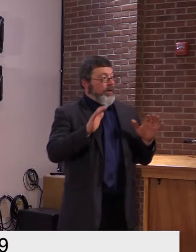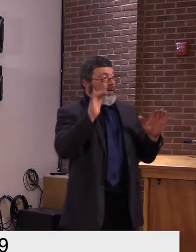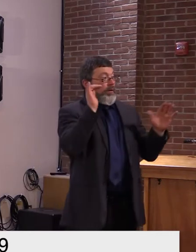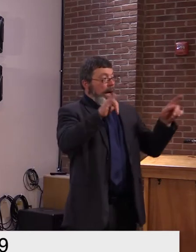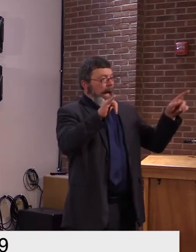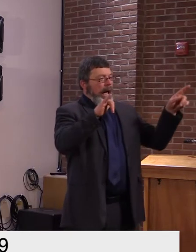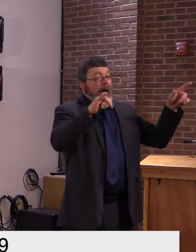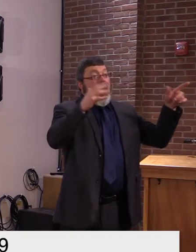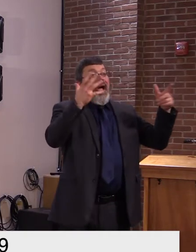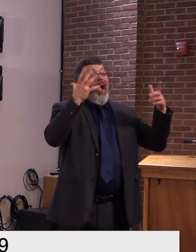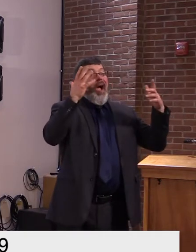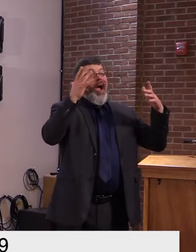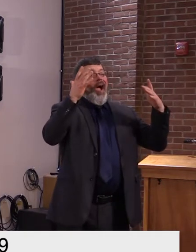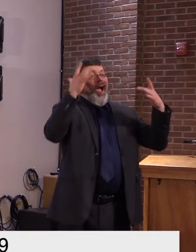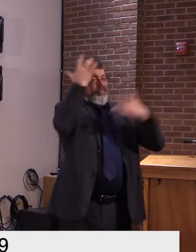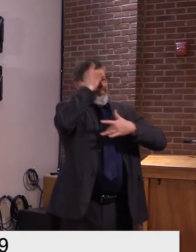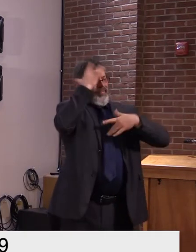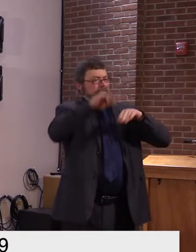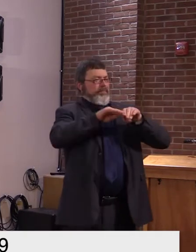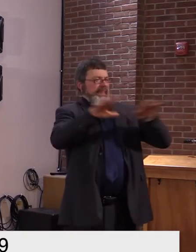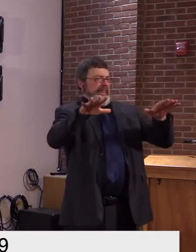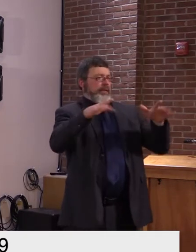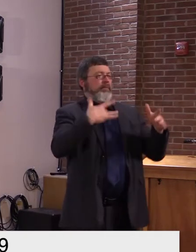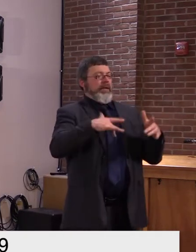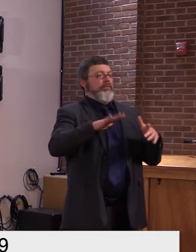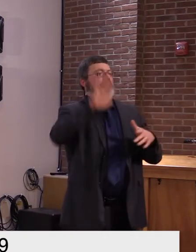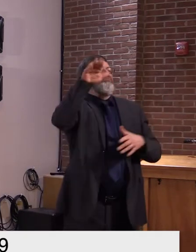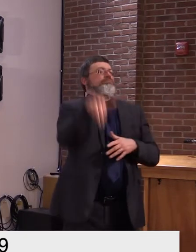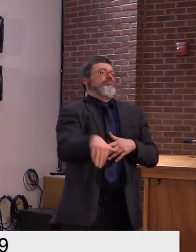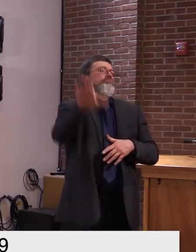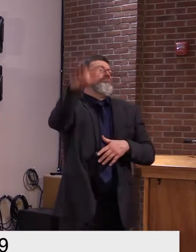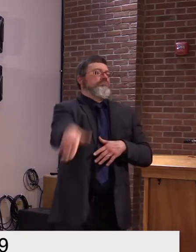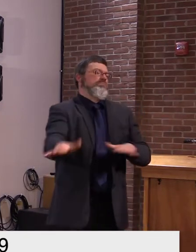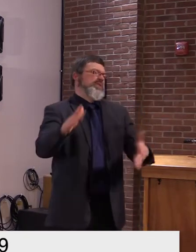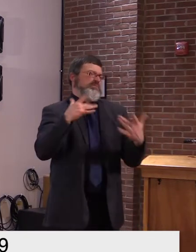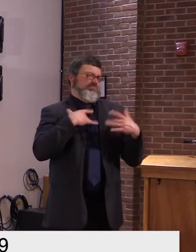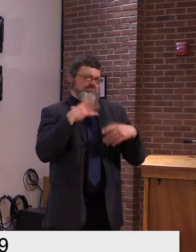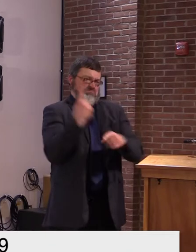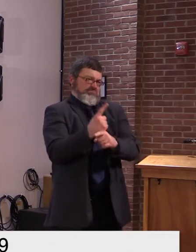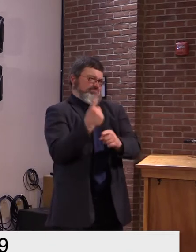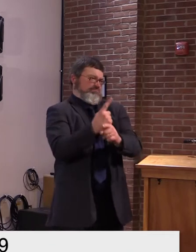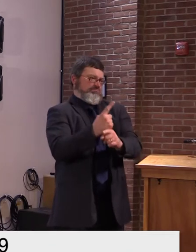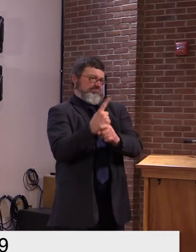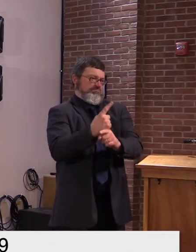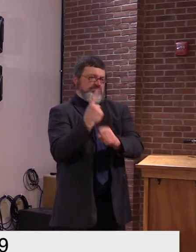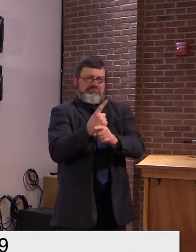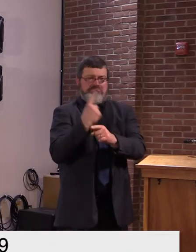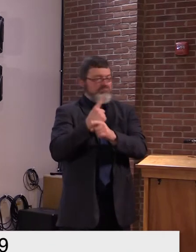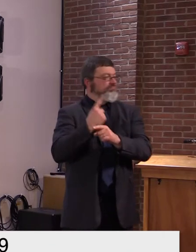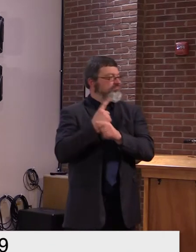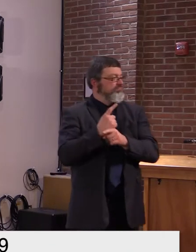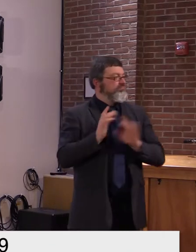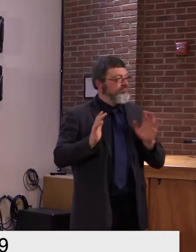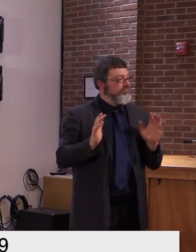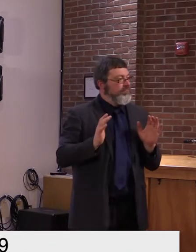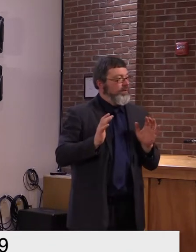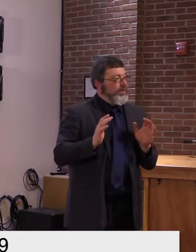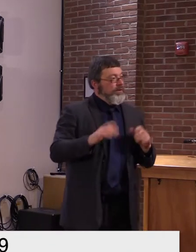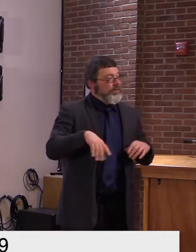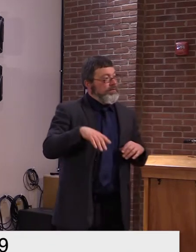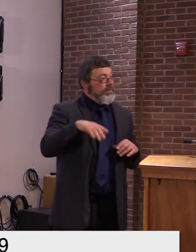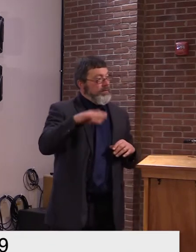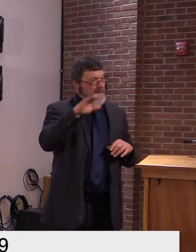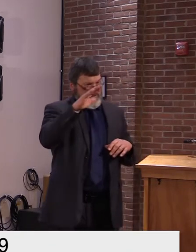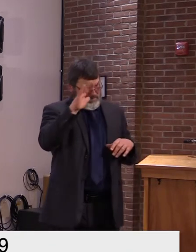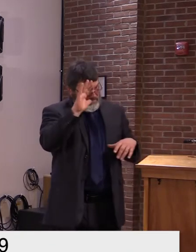world. Continuing to do all the same mitigation measures we always use every day to prevent ourselves